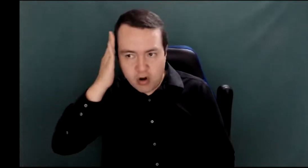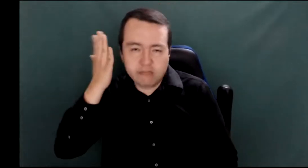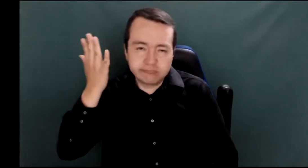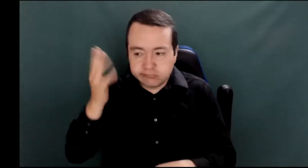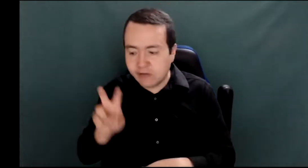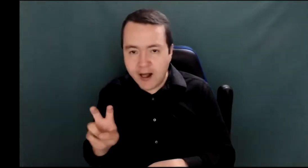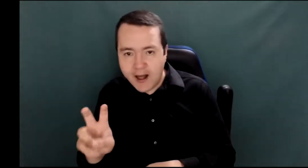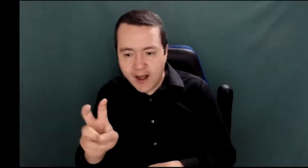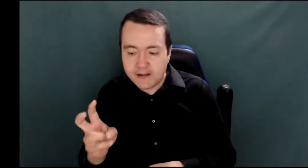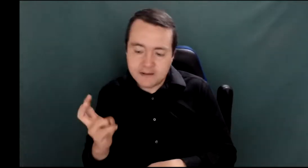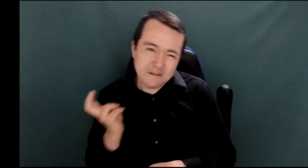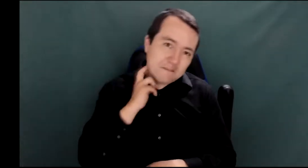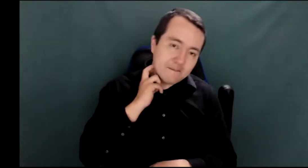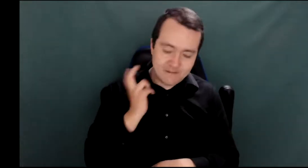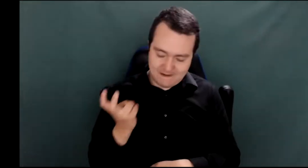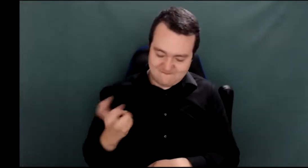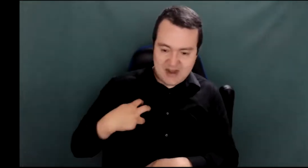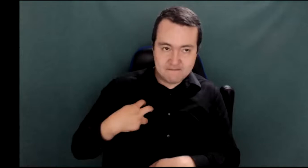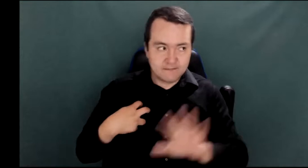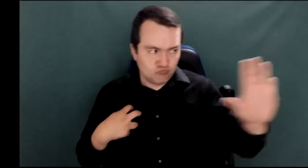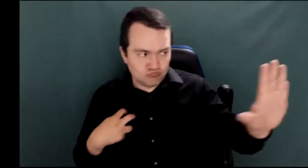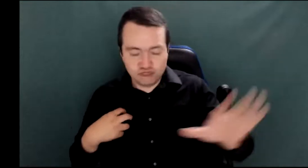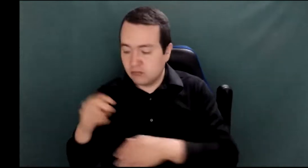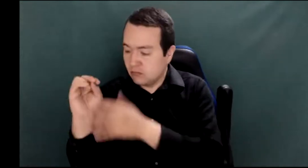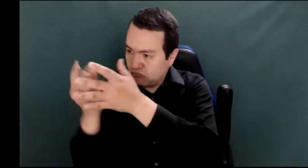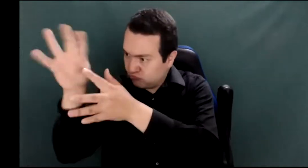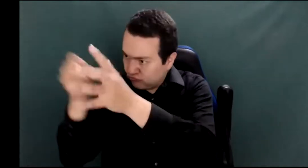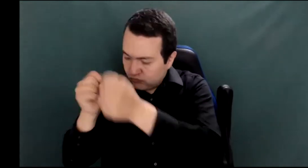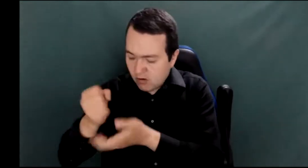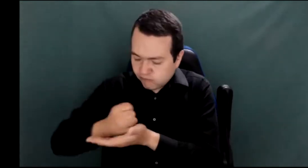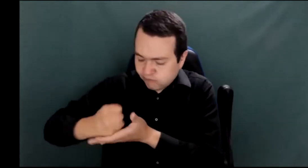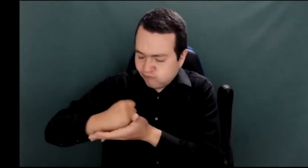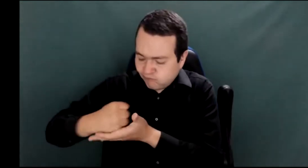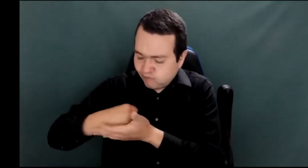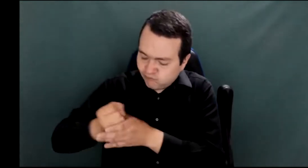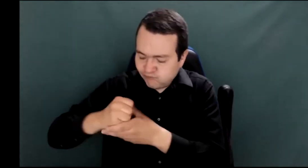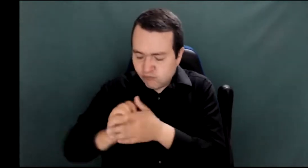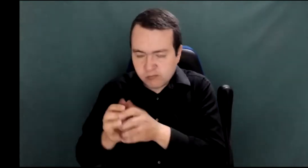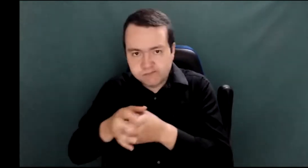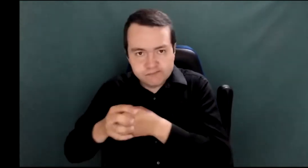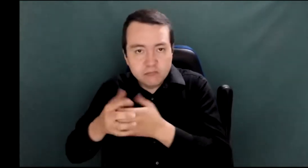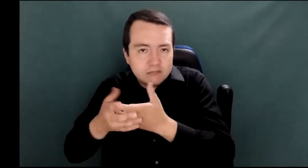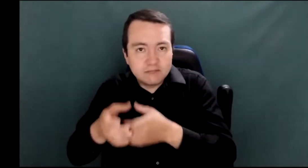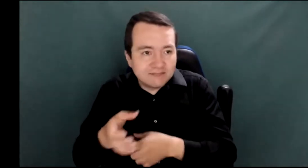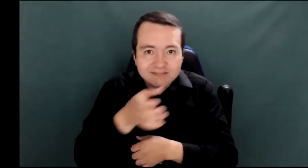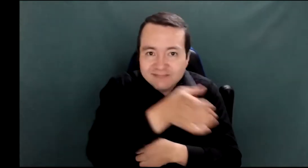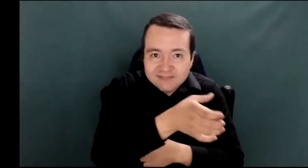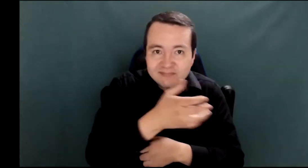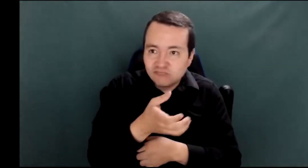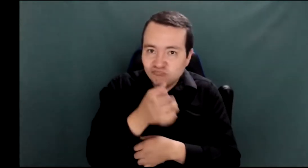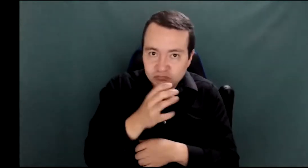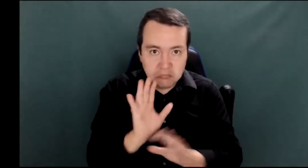know what to do if someone is bitten by a snake and knows what to do in X or Y